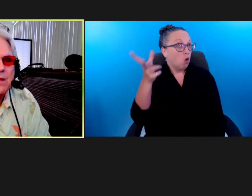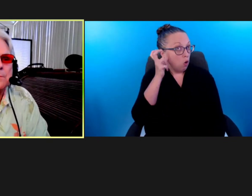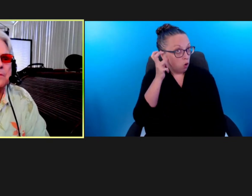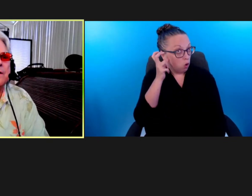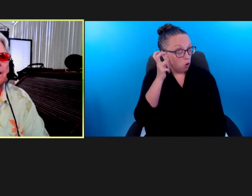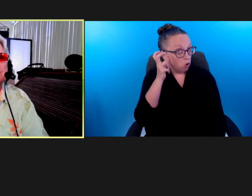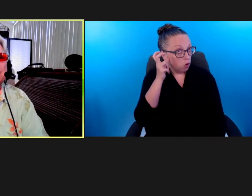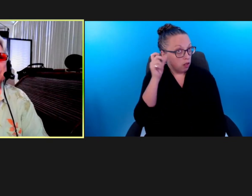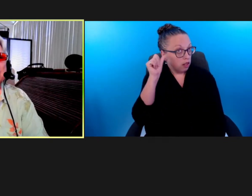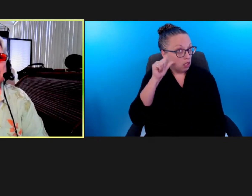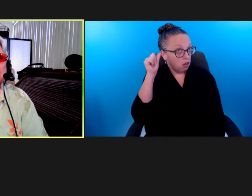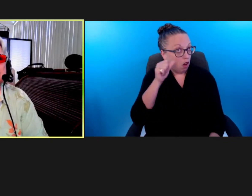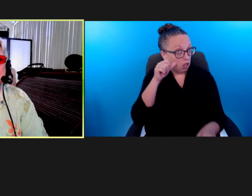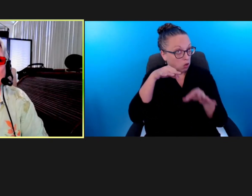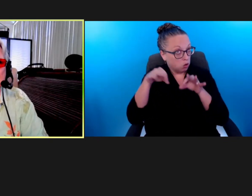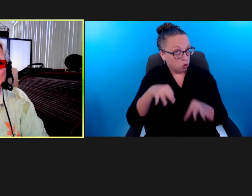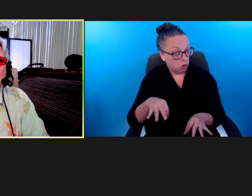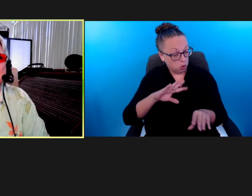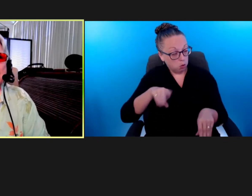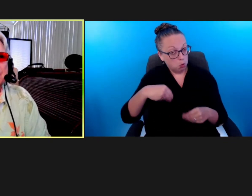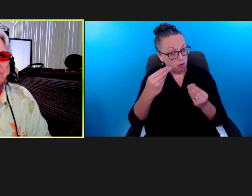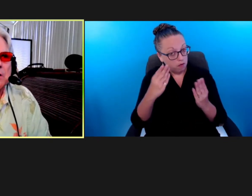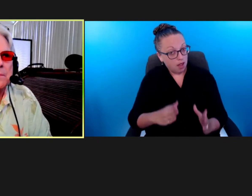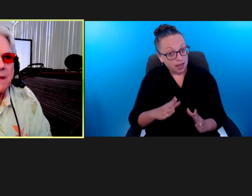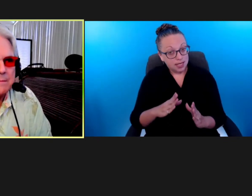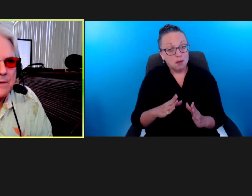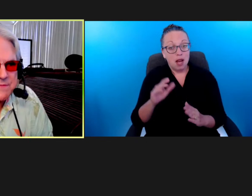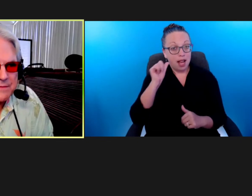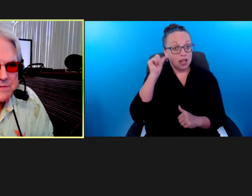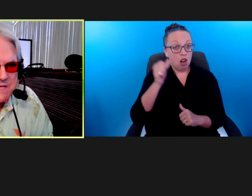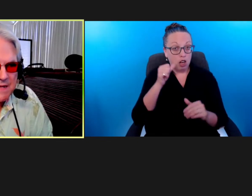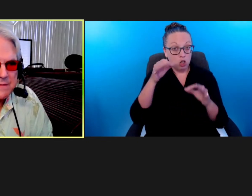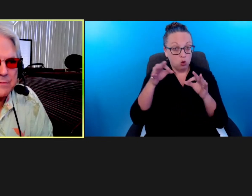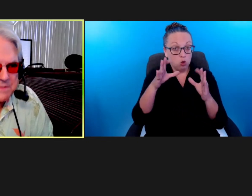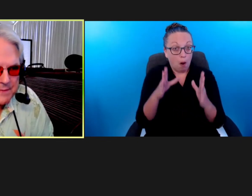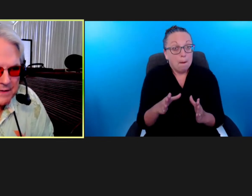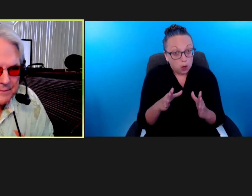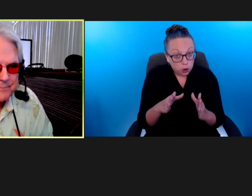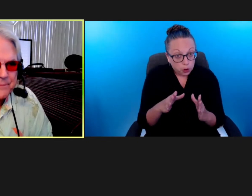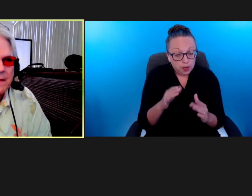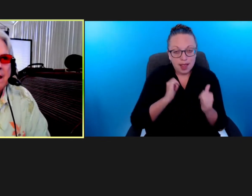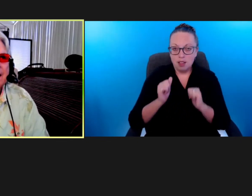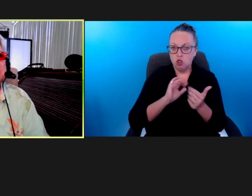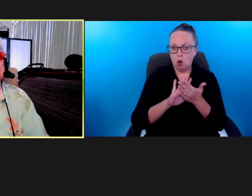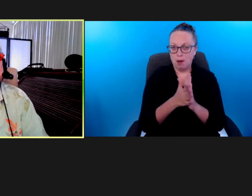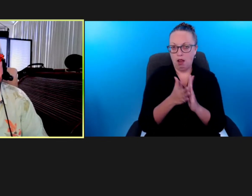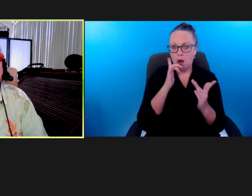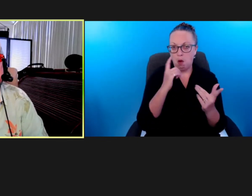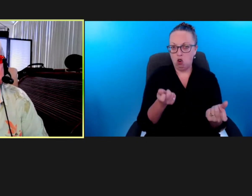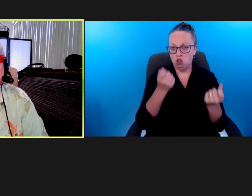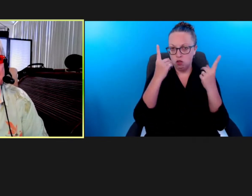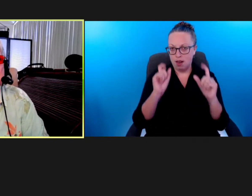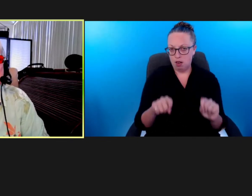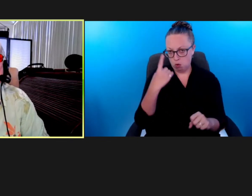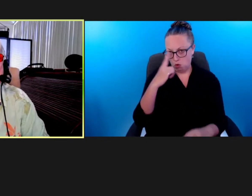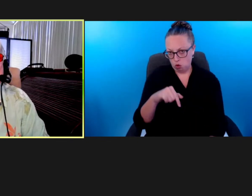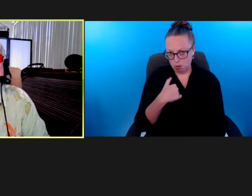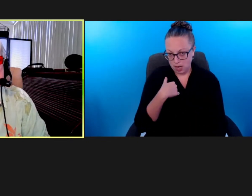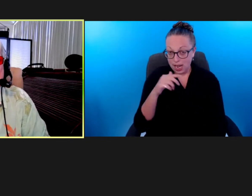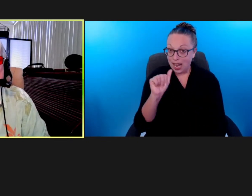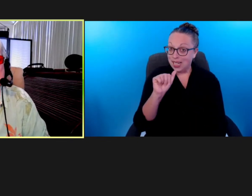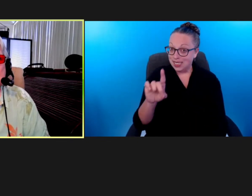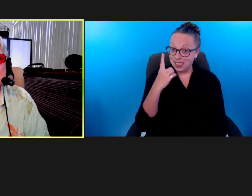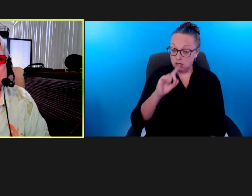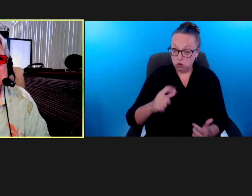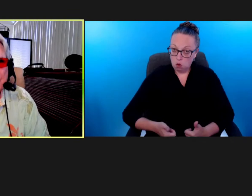description provided by an audio describer that the show became most understandable to me. AD for live theater, movies,